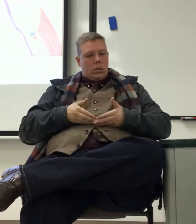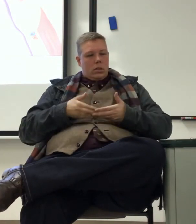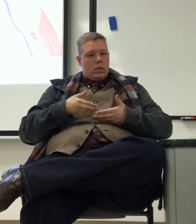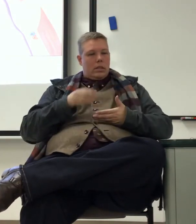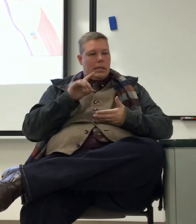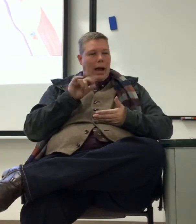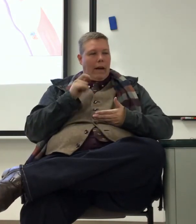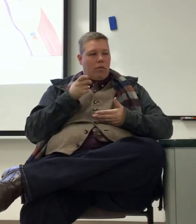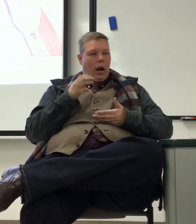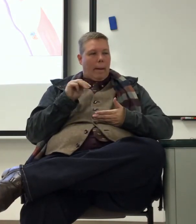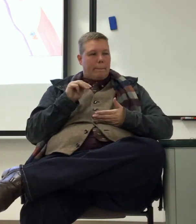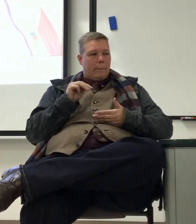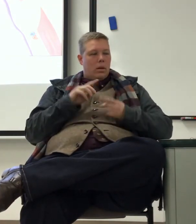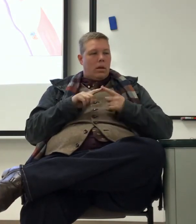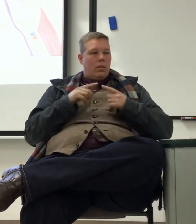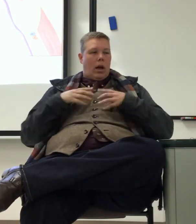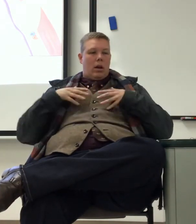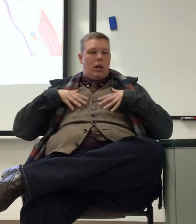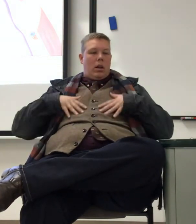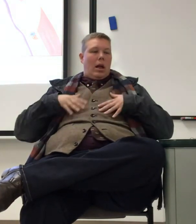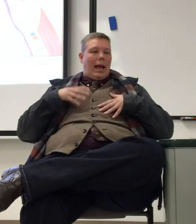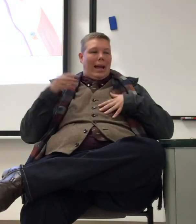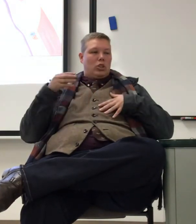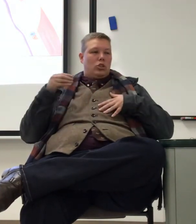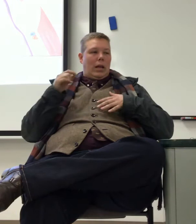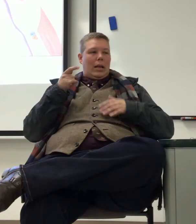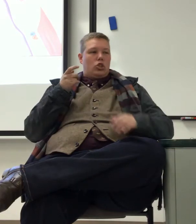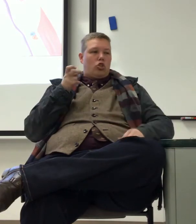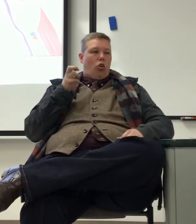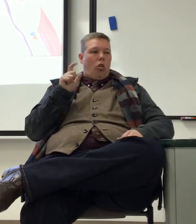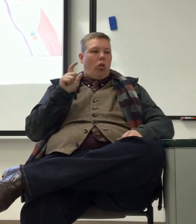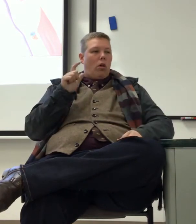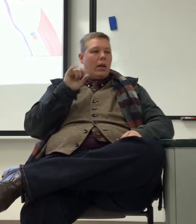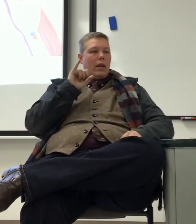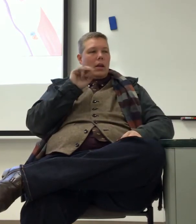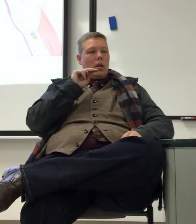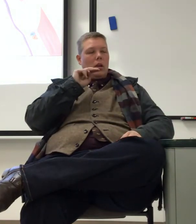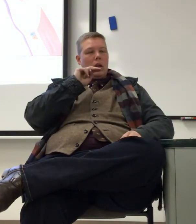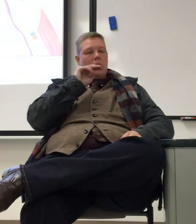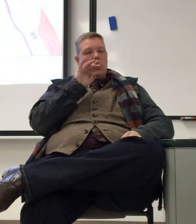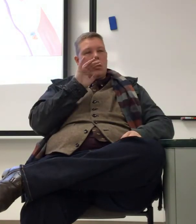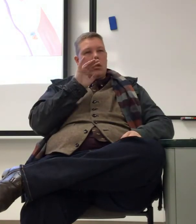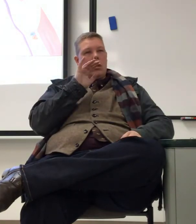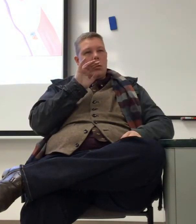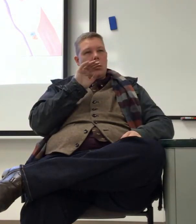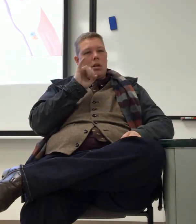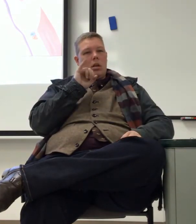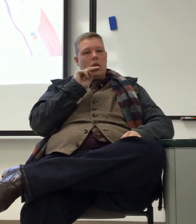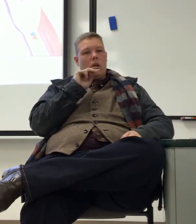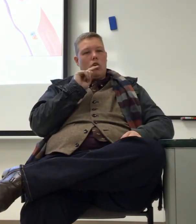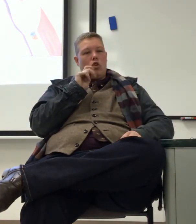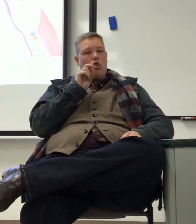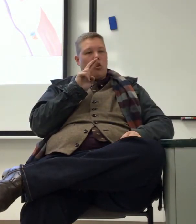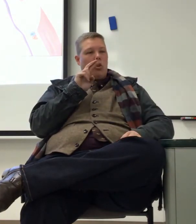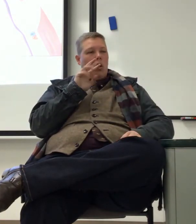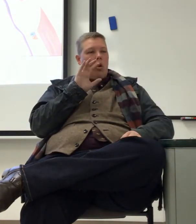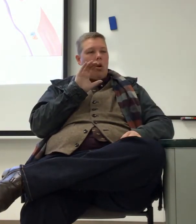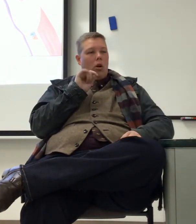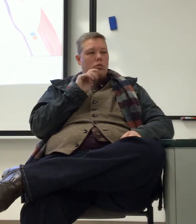intercostals, not scalenes. I don't know why I listed them there. They do help you breathe, but let's go with the first two. Those are the main ones.